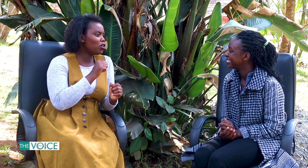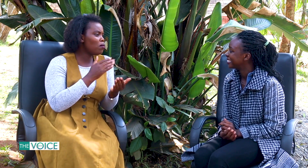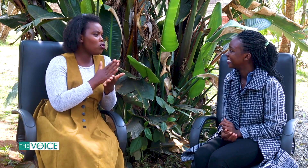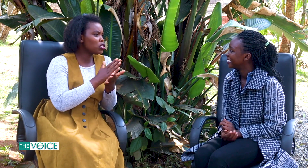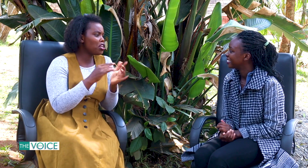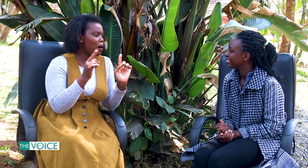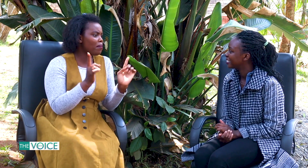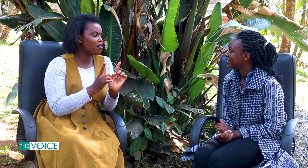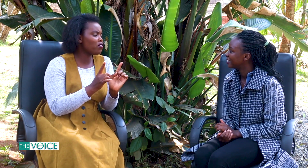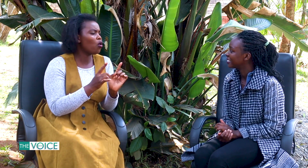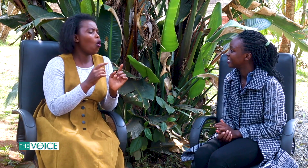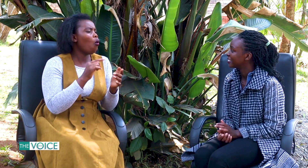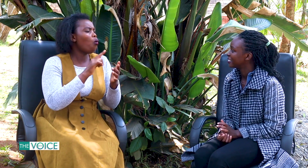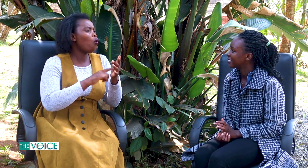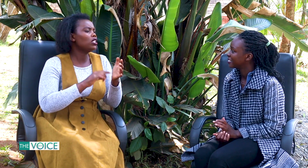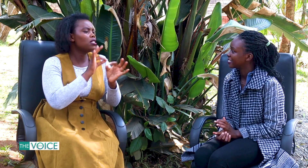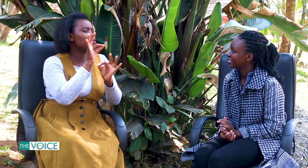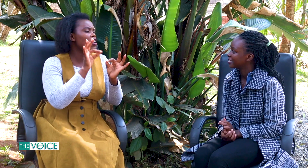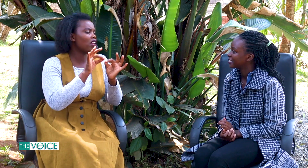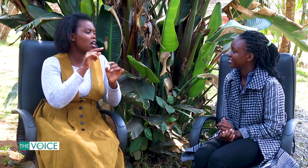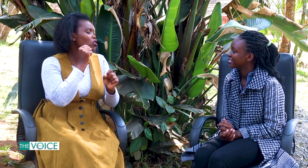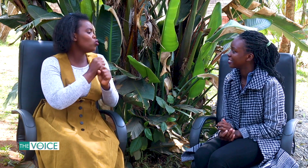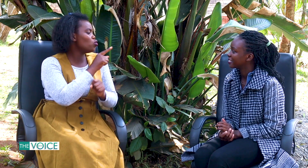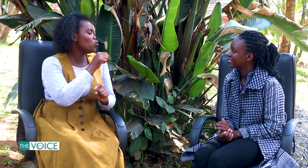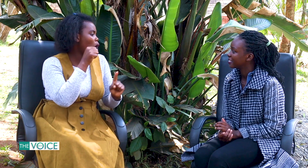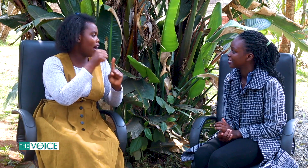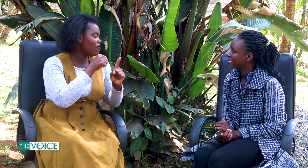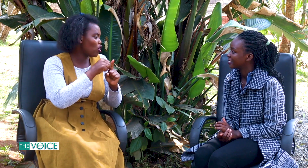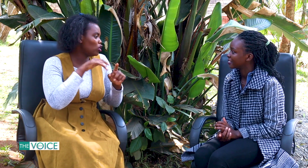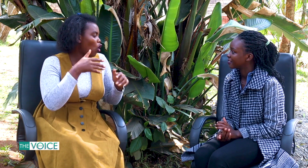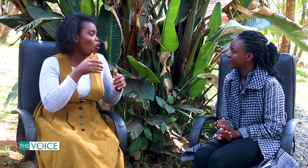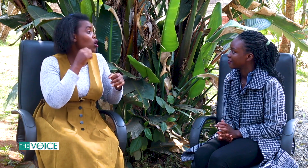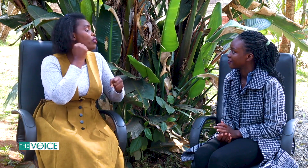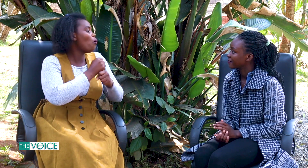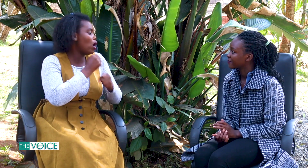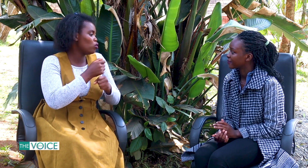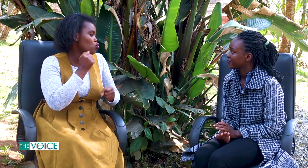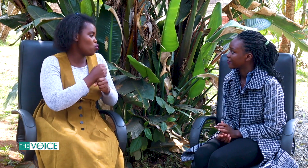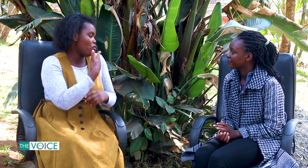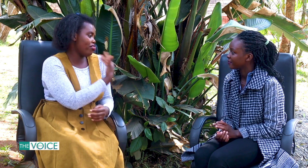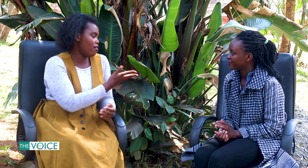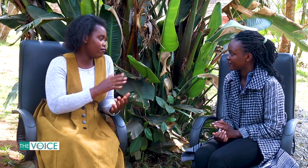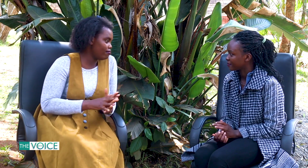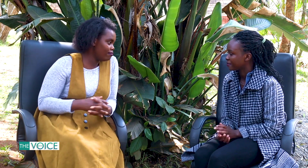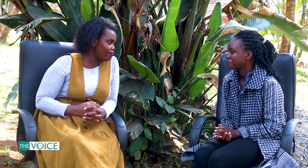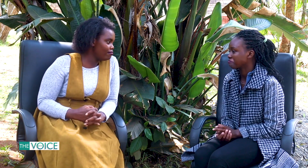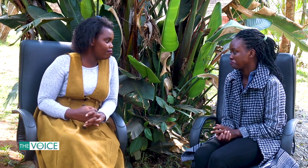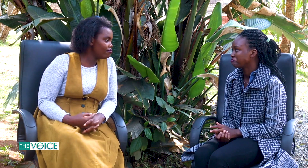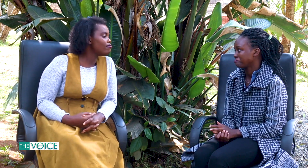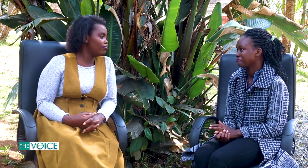anyway, please share a brief of what type of advocacy that you do at